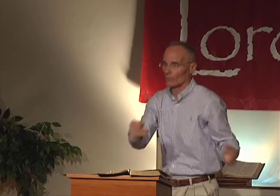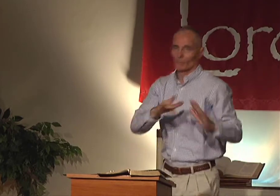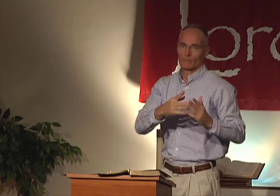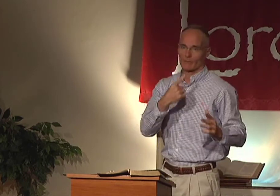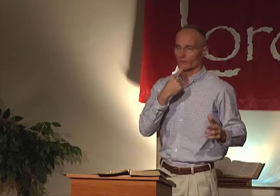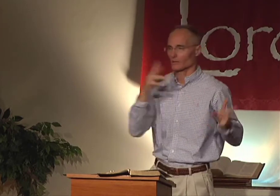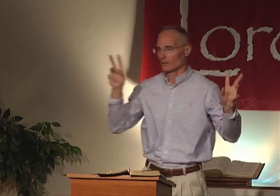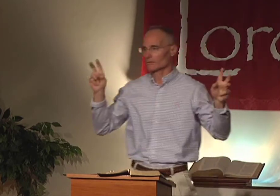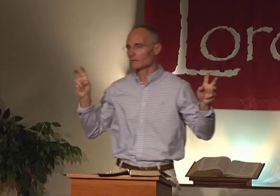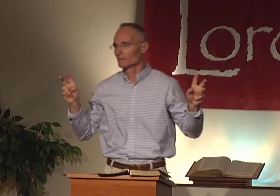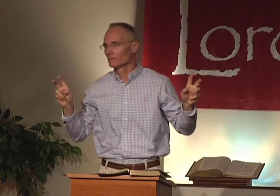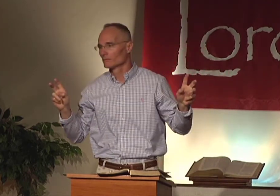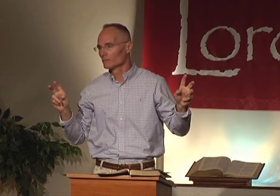I don't care what the Bible says.